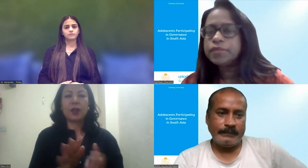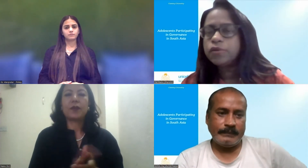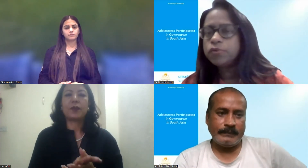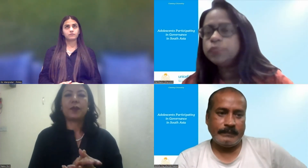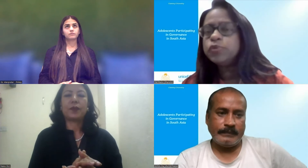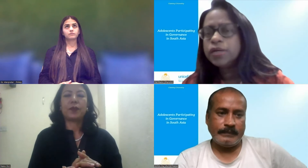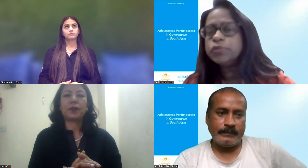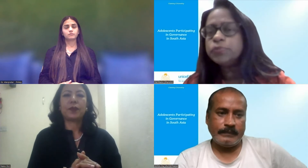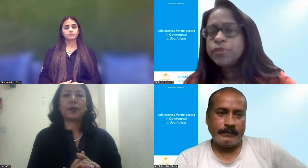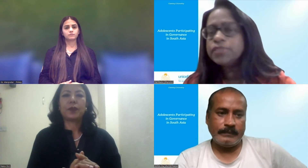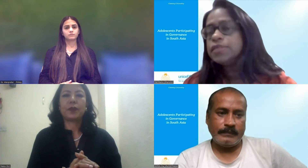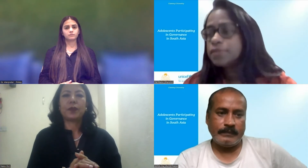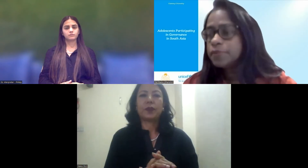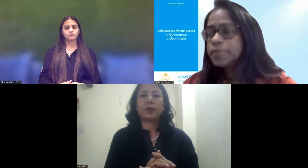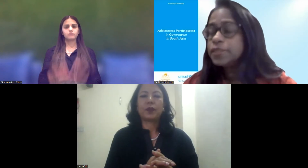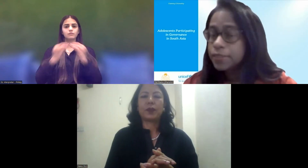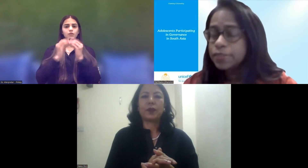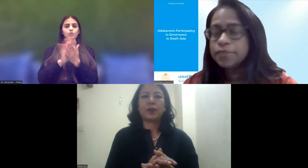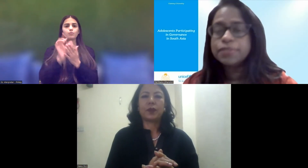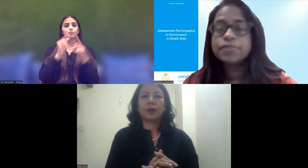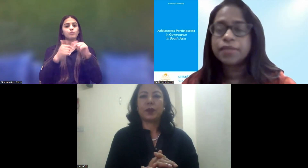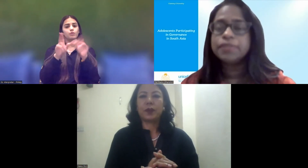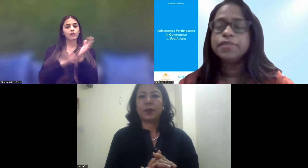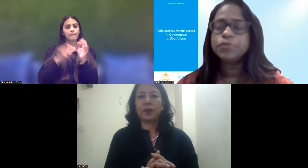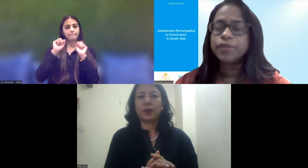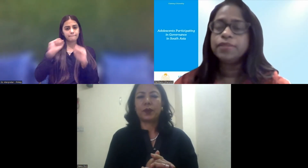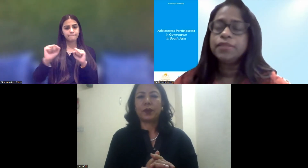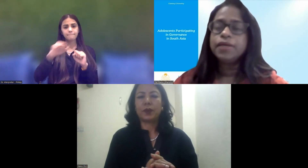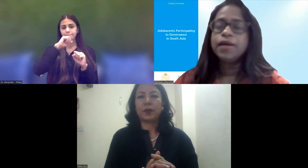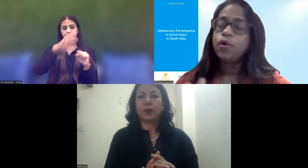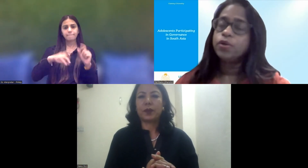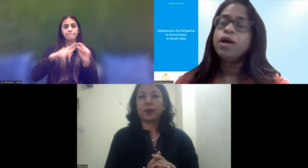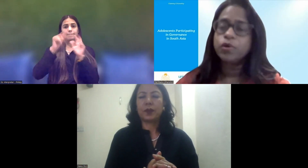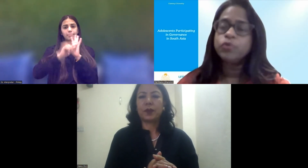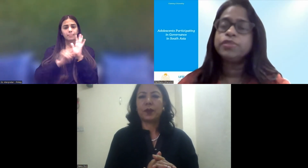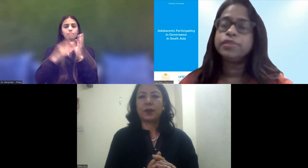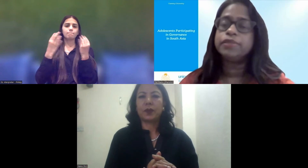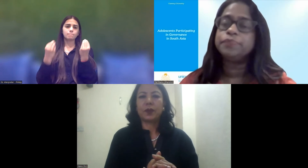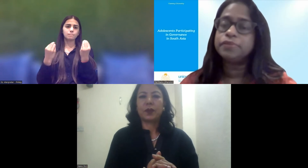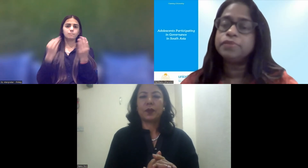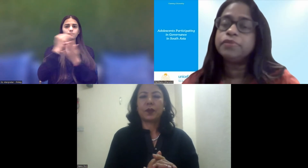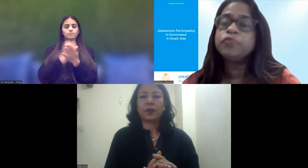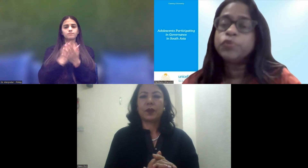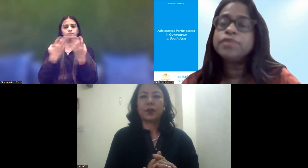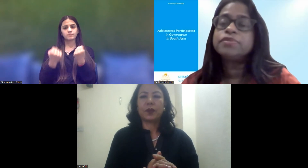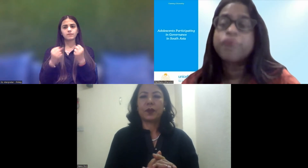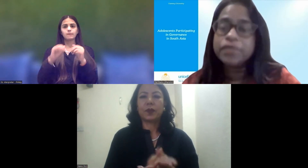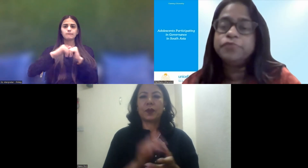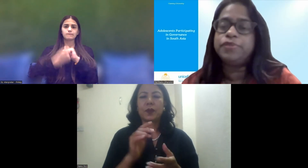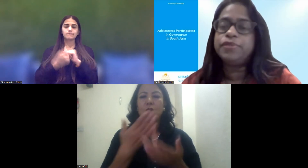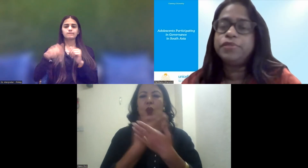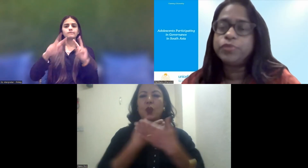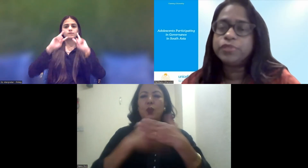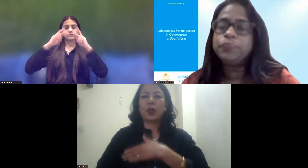Yes, and on the Bhutan youth policy, there's some content in the study as well on how the review has